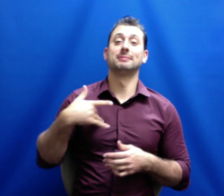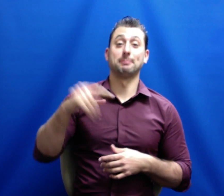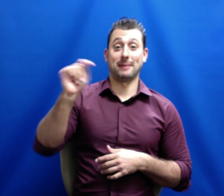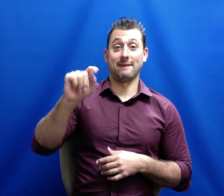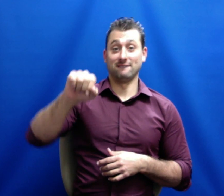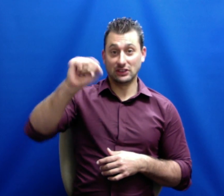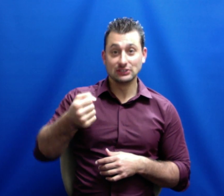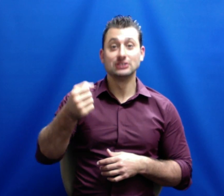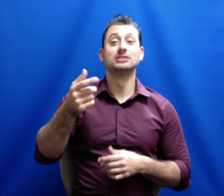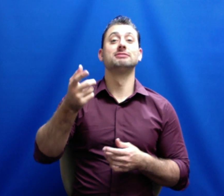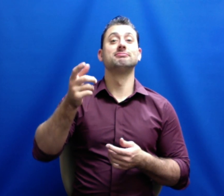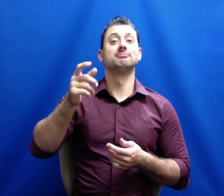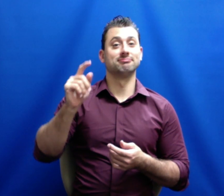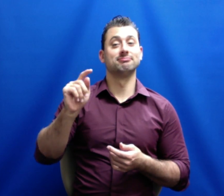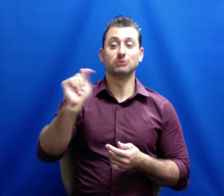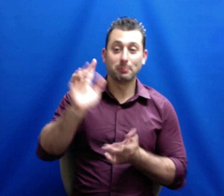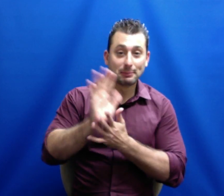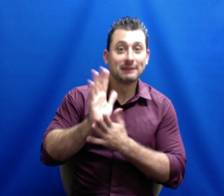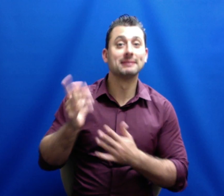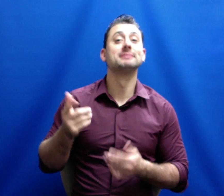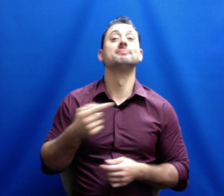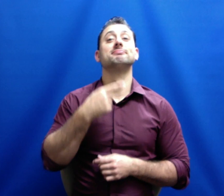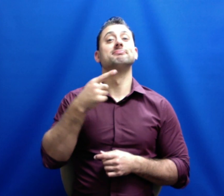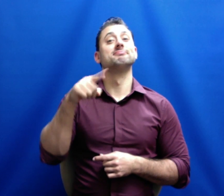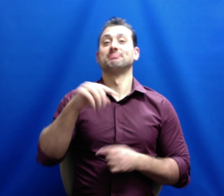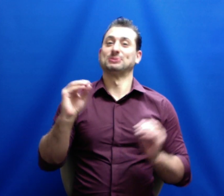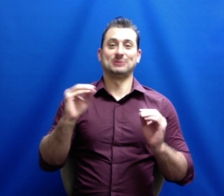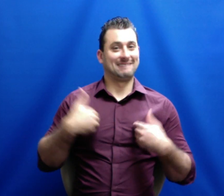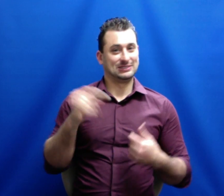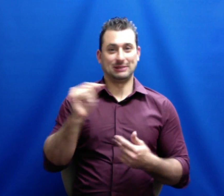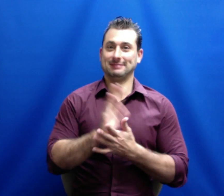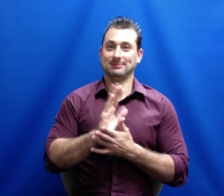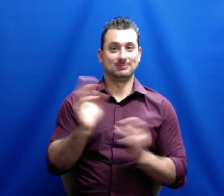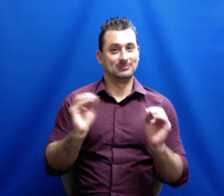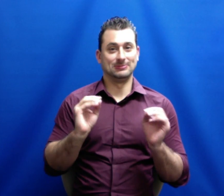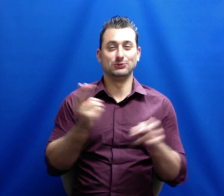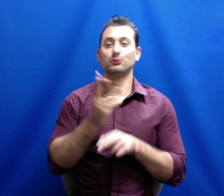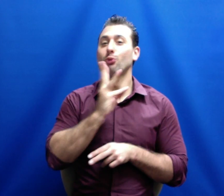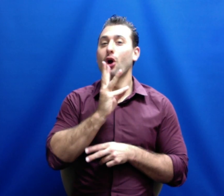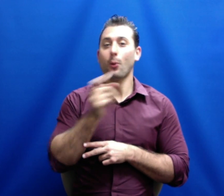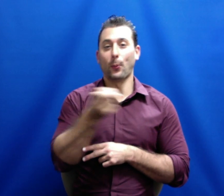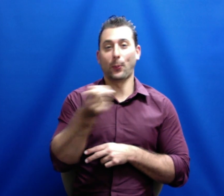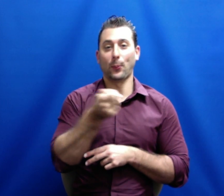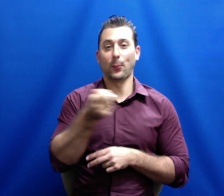the flushing of the toilet is done. We don't have anything. They don't even use toilet paper. They use